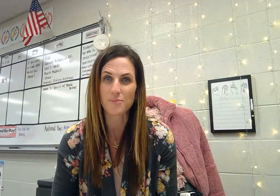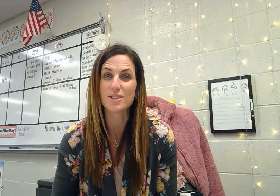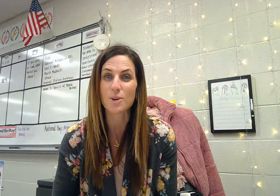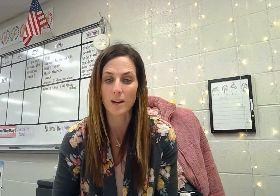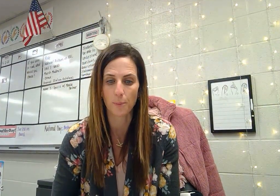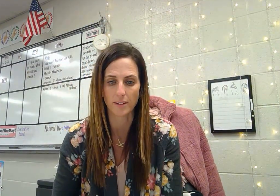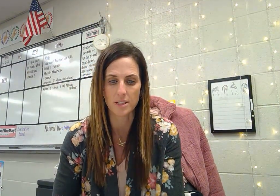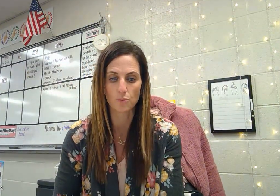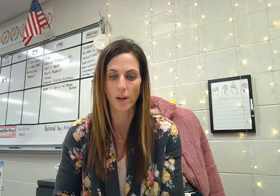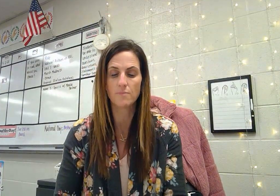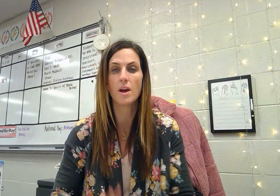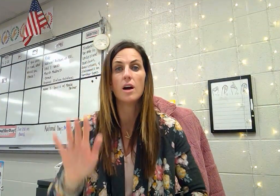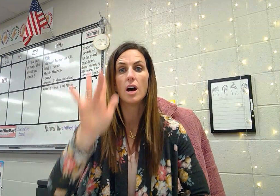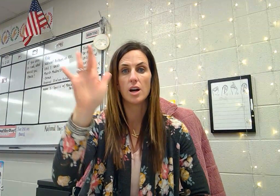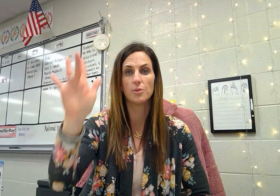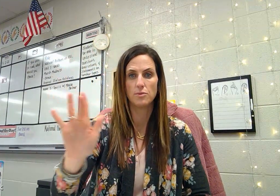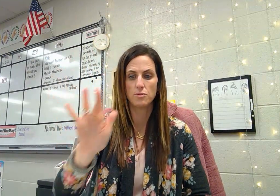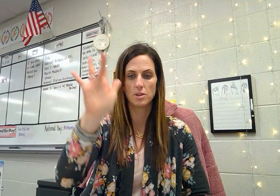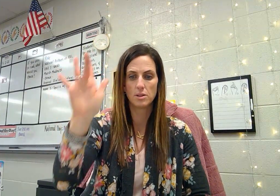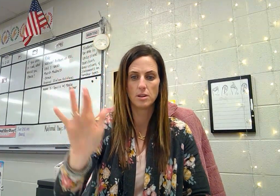let's go back and practice. Ready? Around,